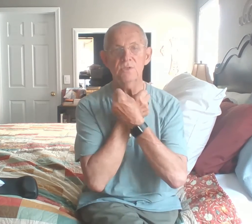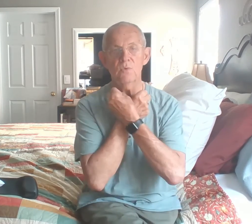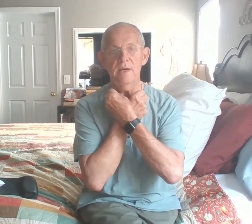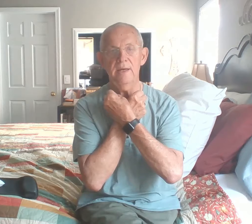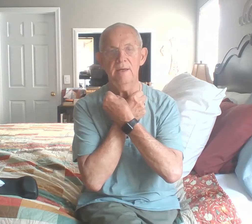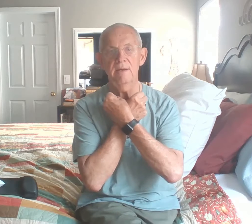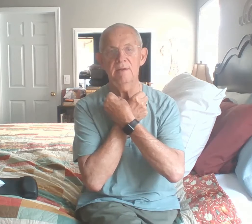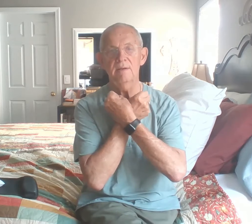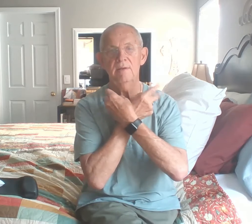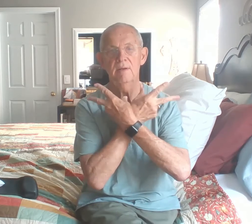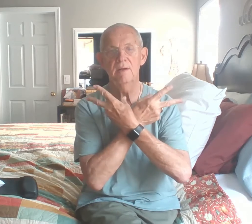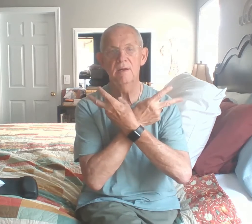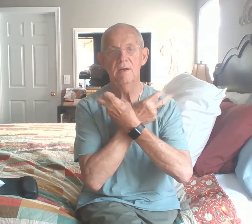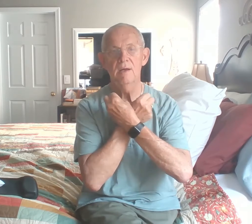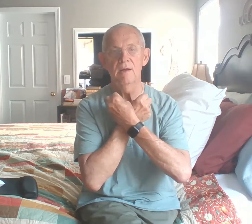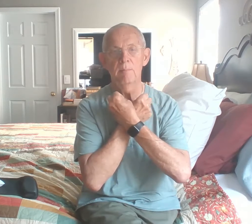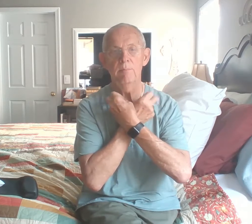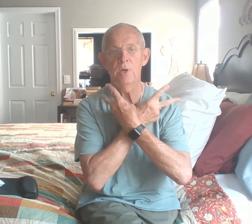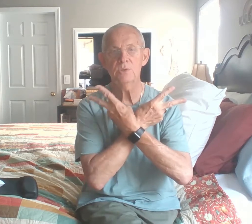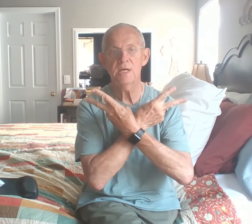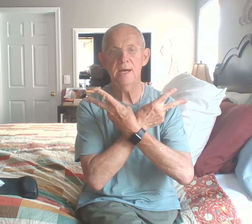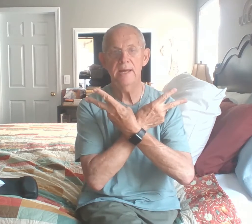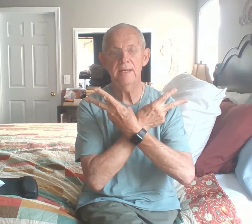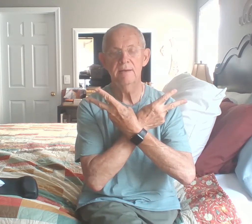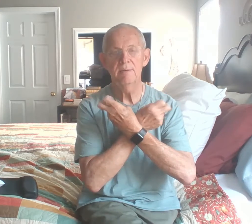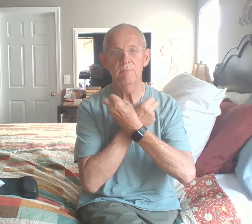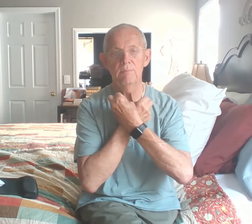way, bow tie.